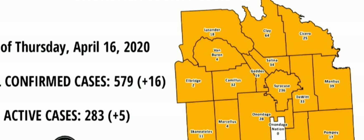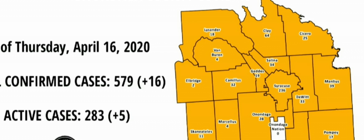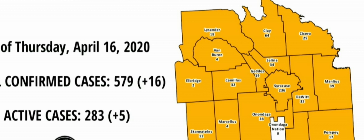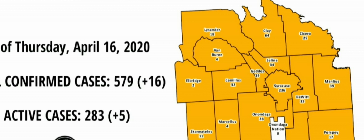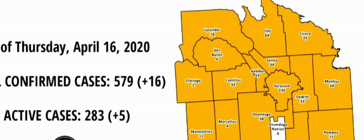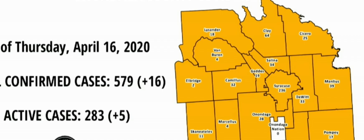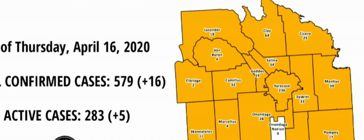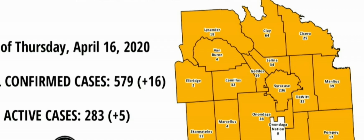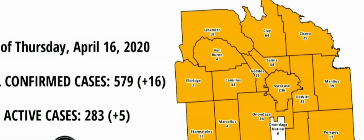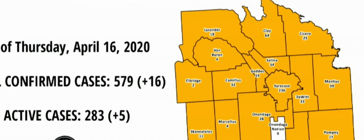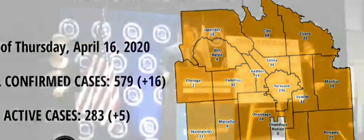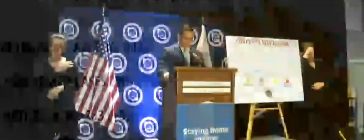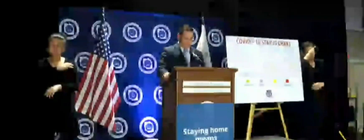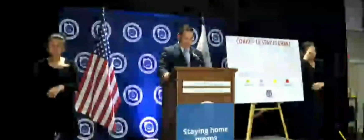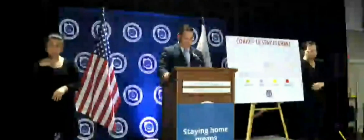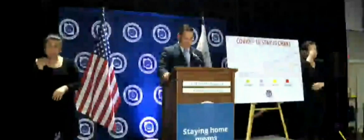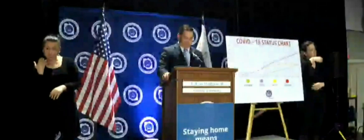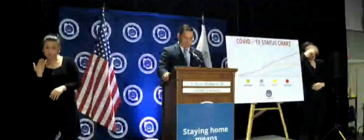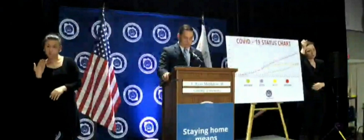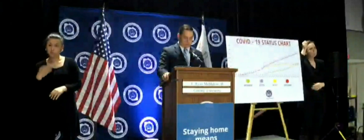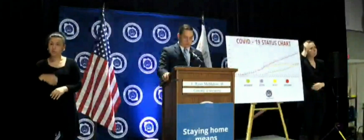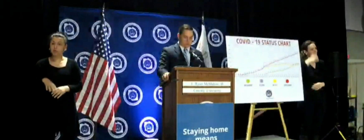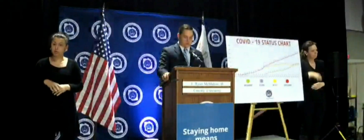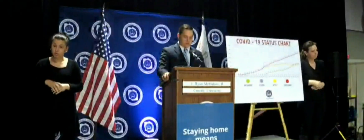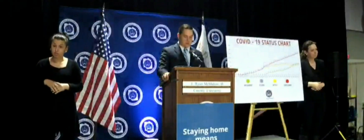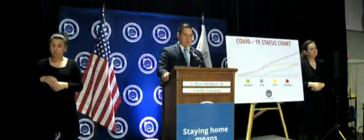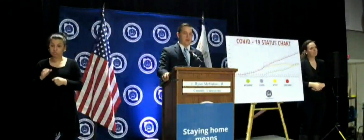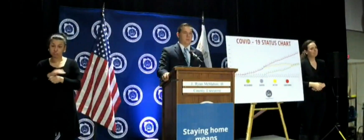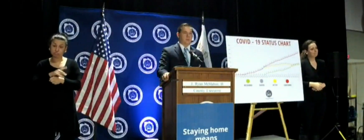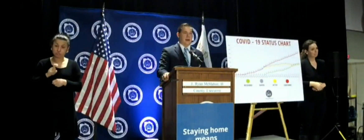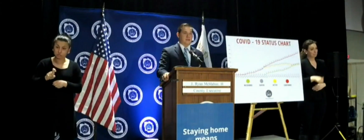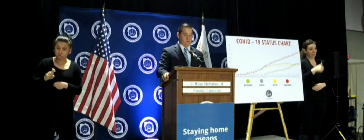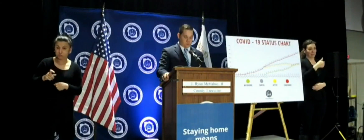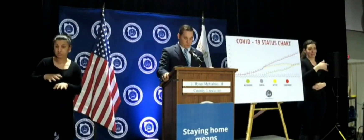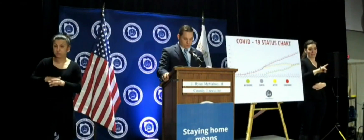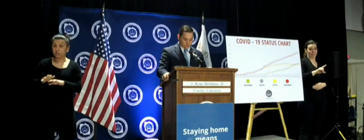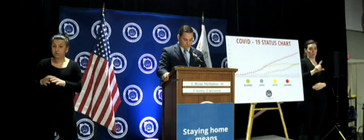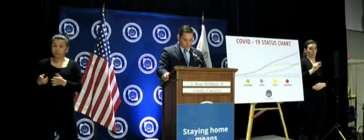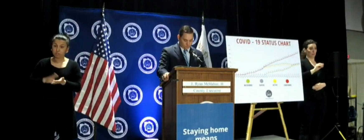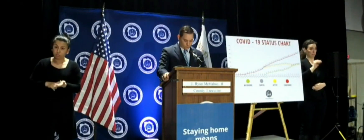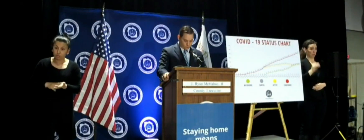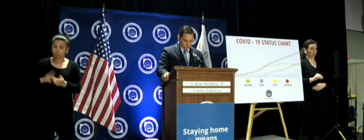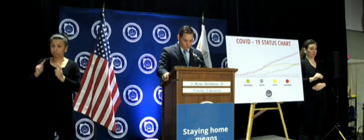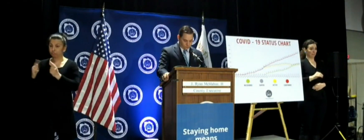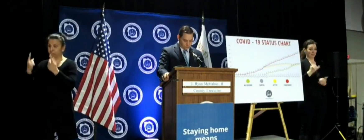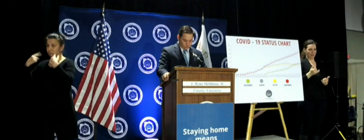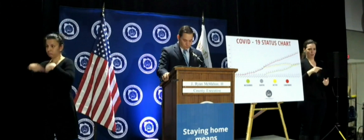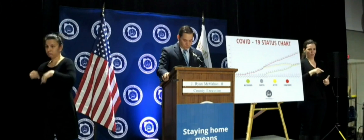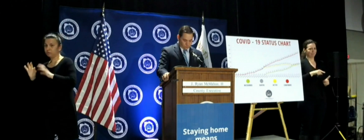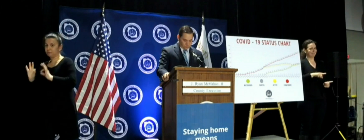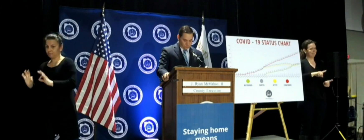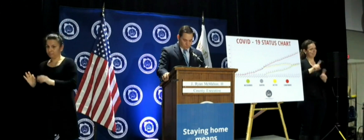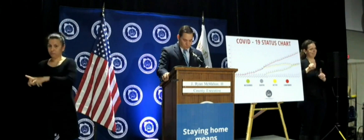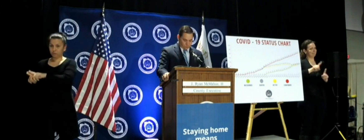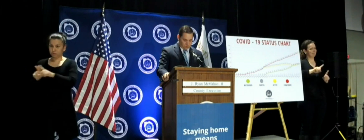cases, 18% to 20% of them end up in the hospital.